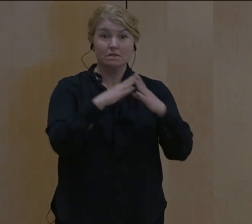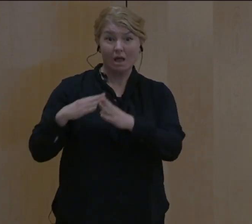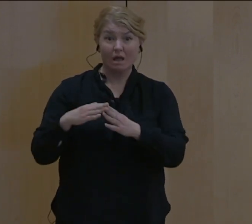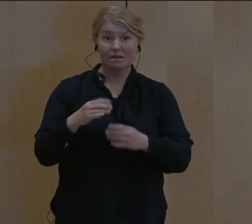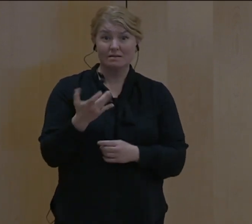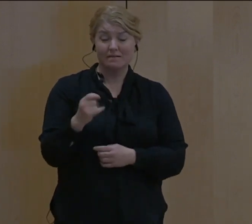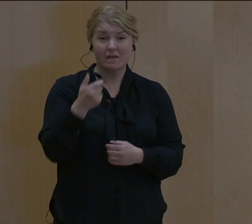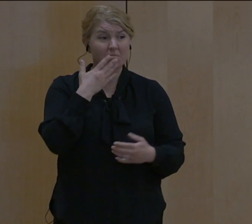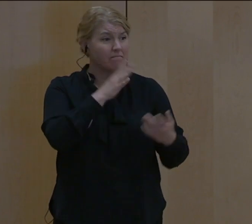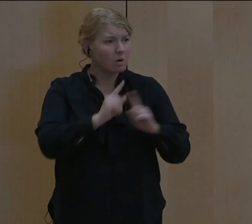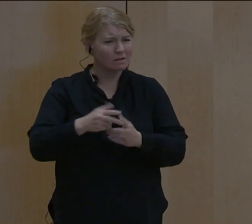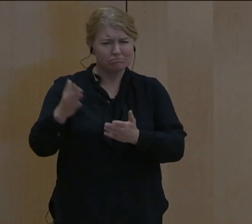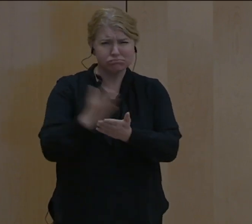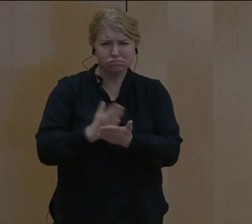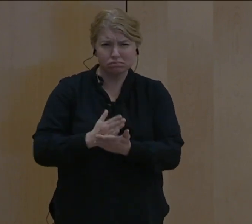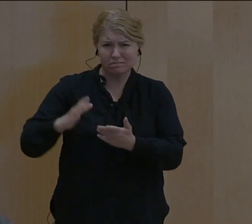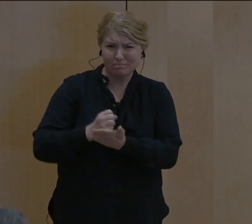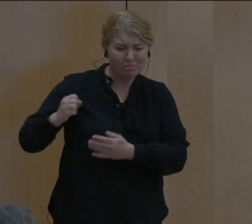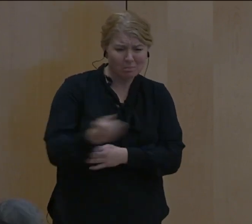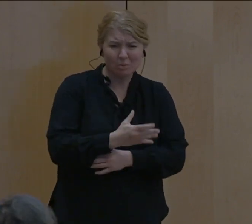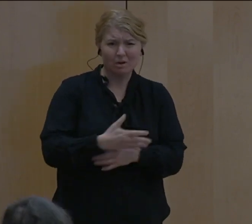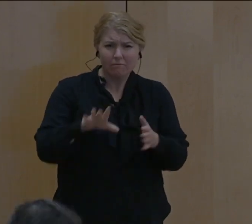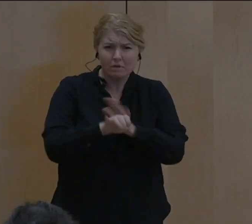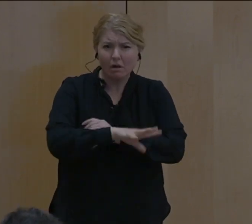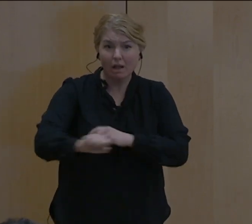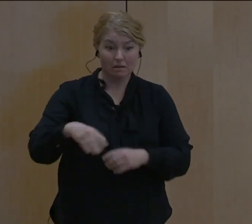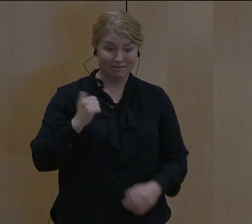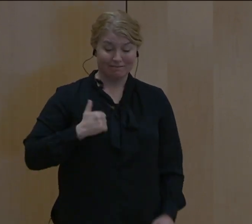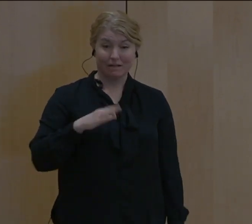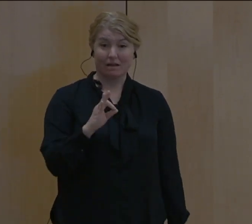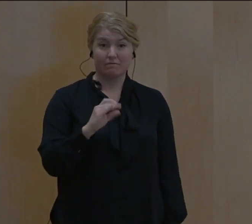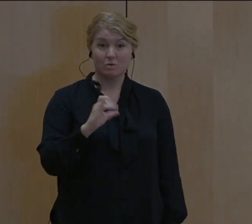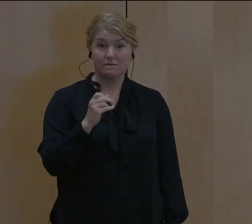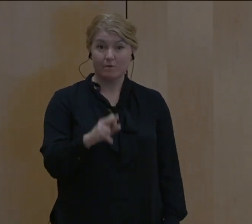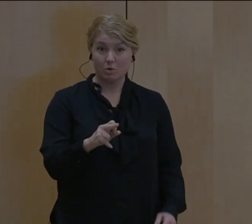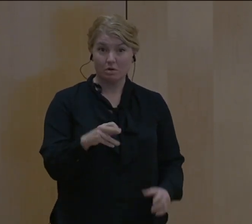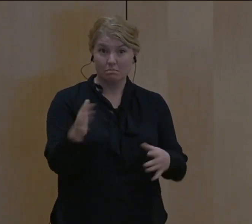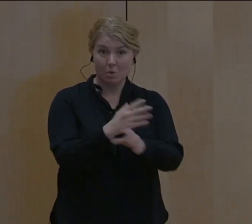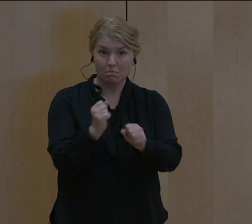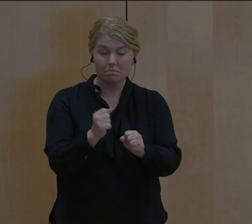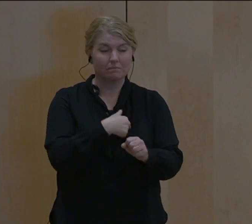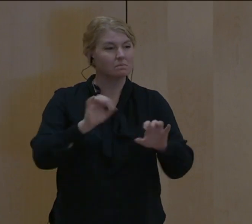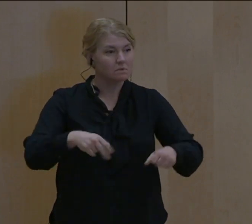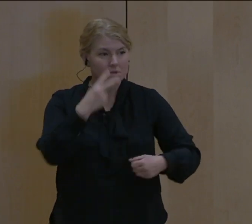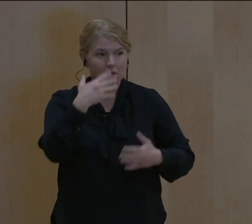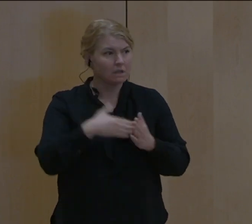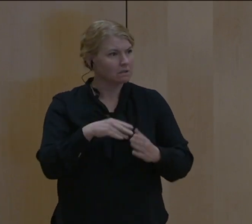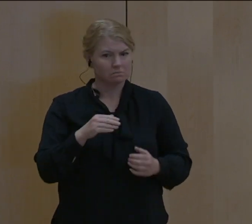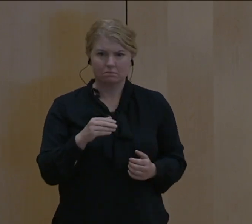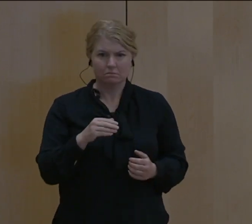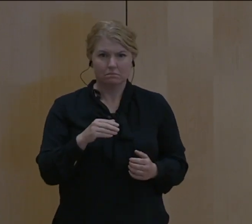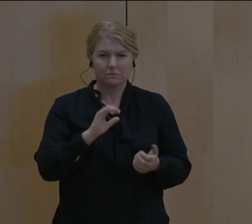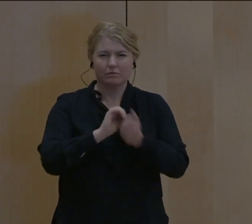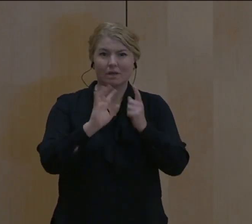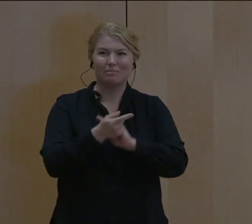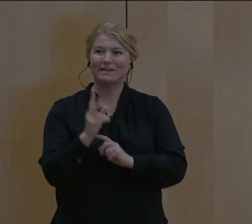bombs. We have to make sure that it wouldn't become a winning strategy. All of these war